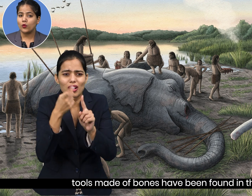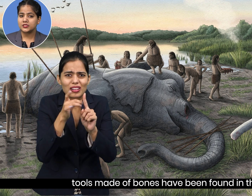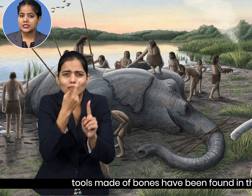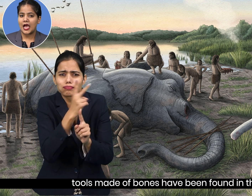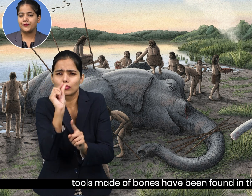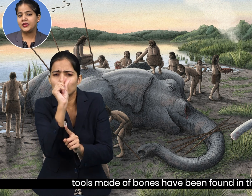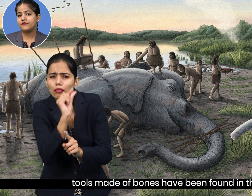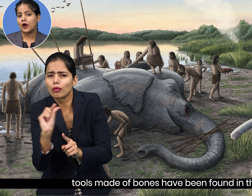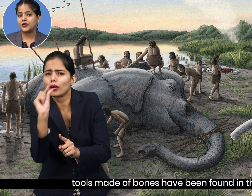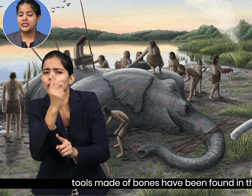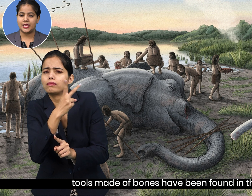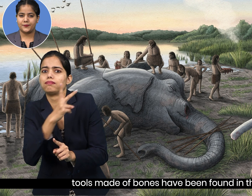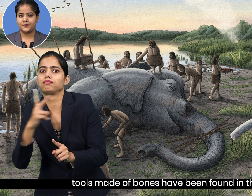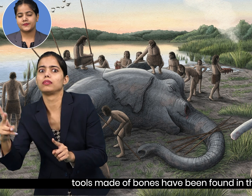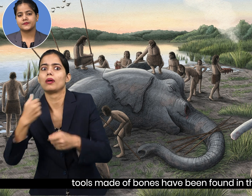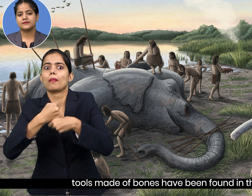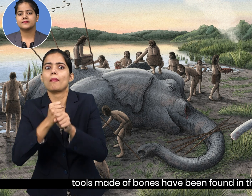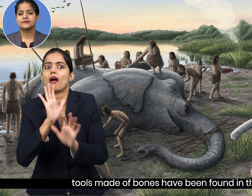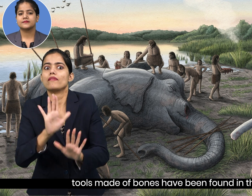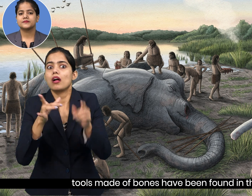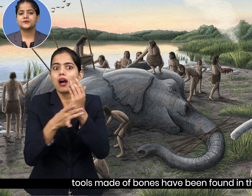of bones have been found in them.